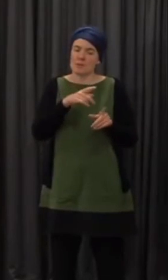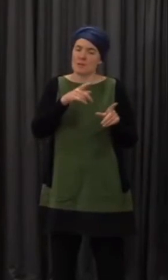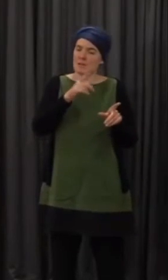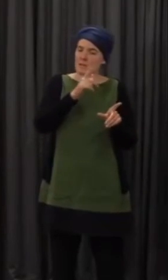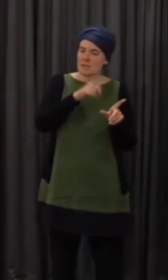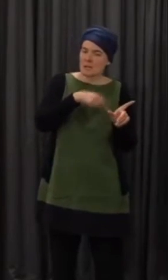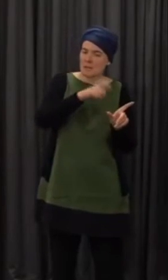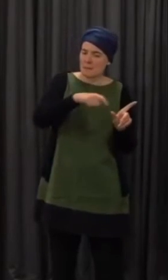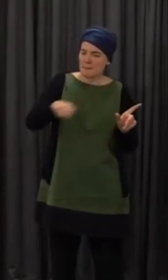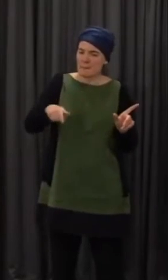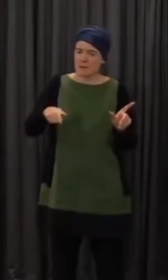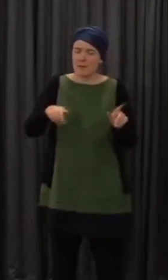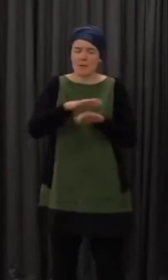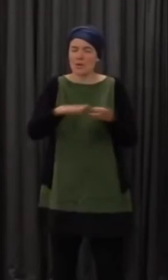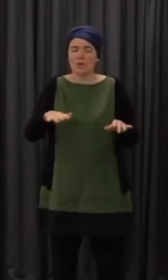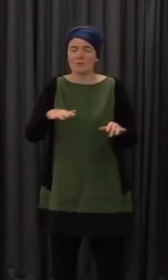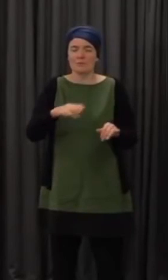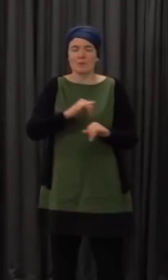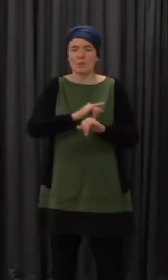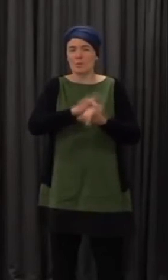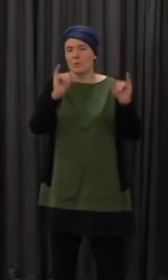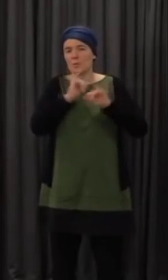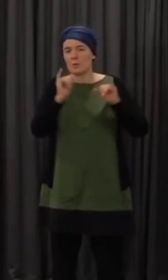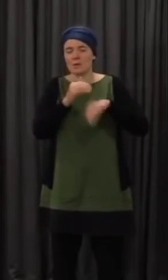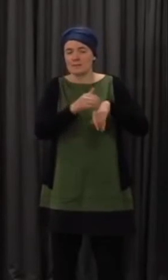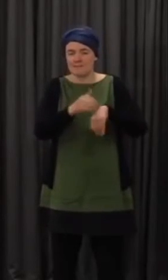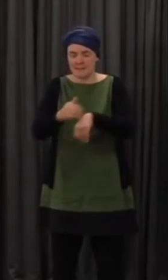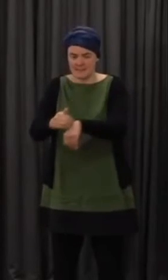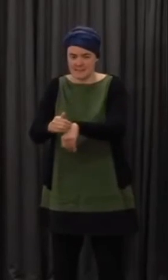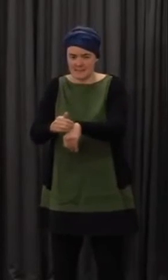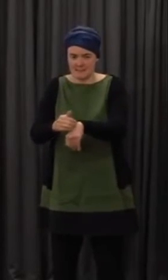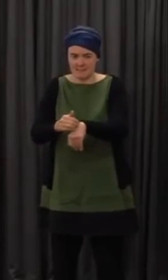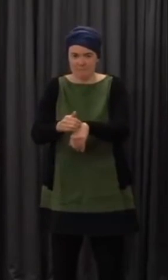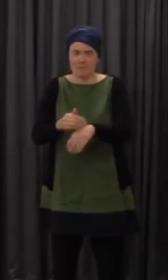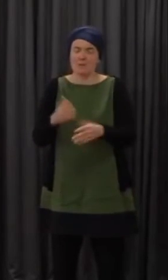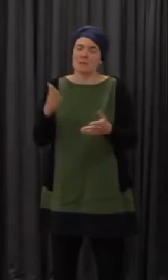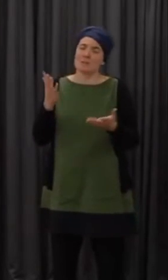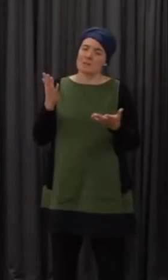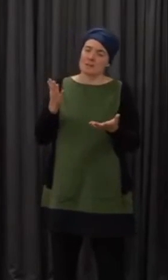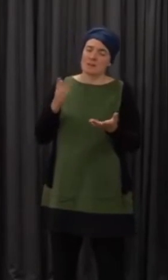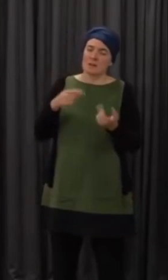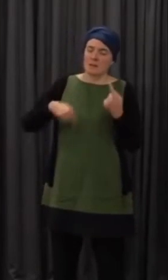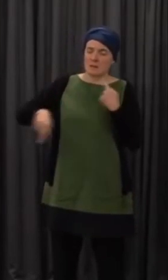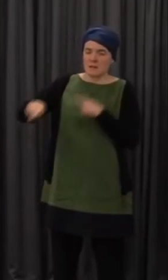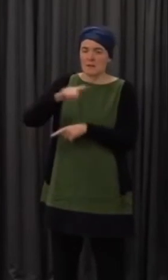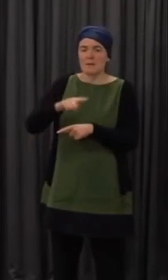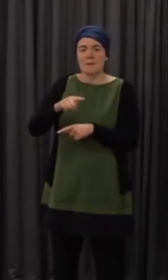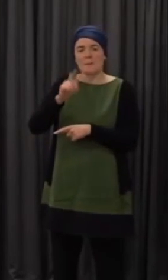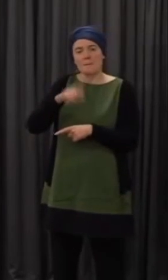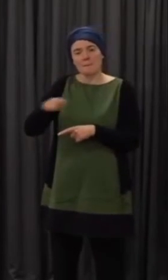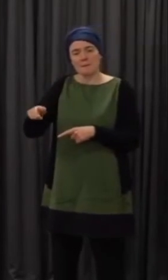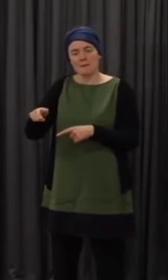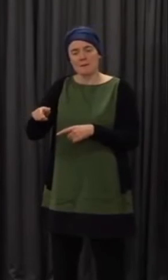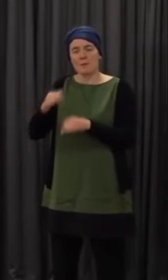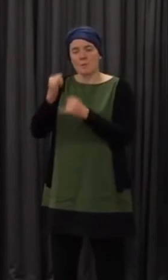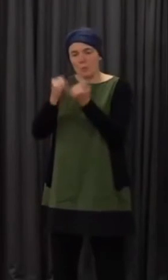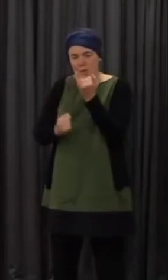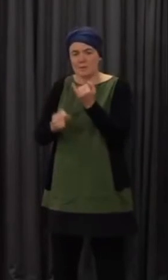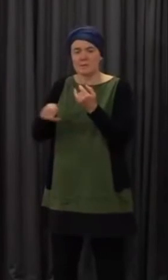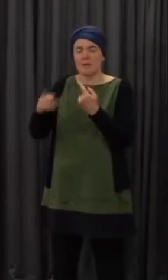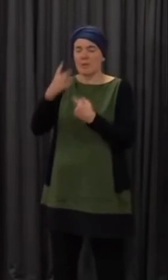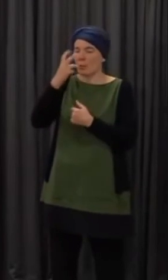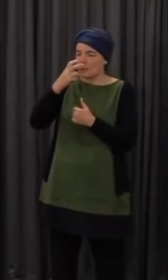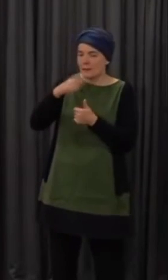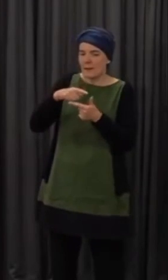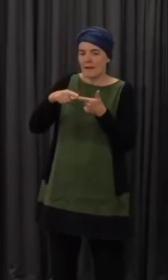So children are not in the very front line of coronavirus. It attacks older people and people with underlying health conditions. But